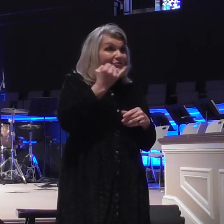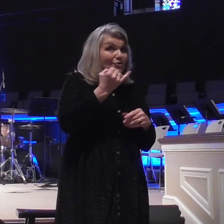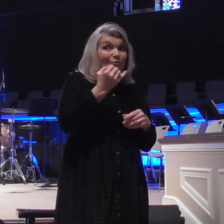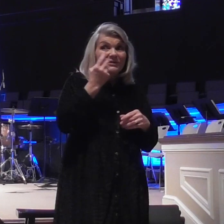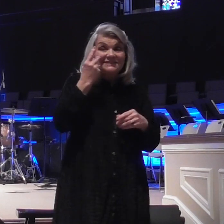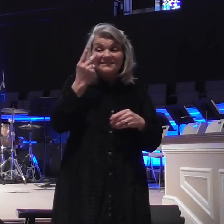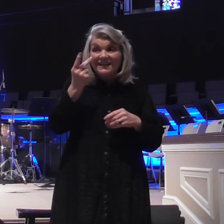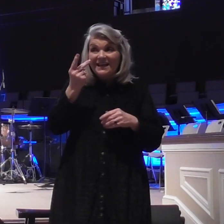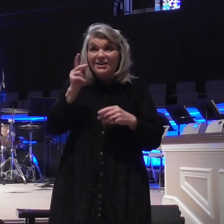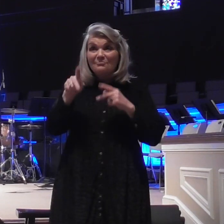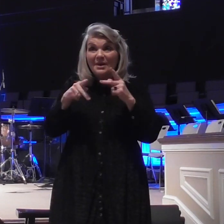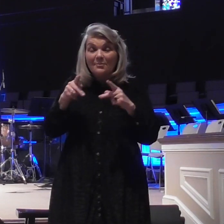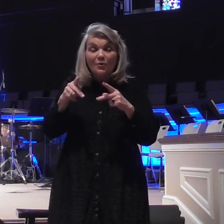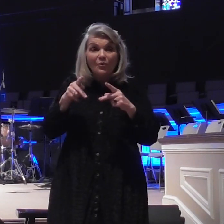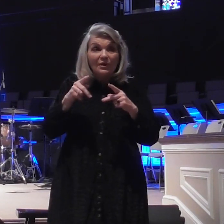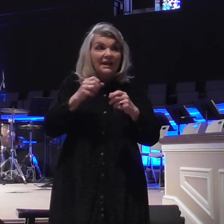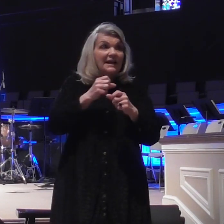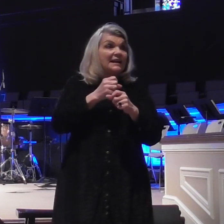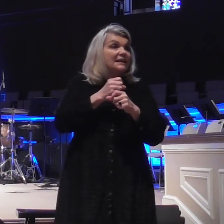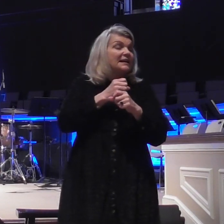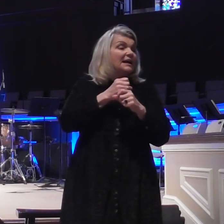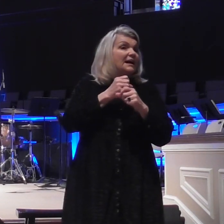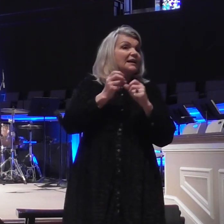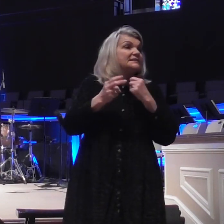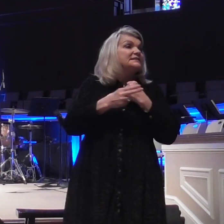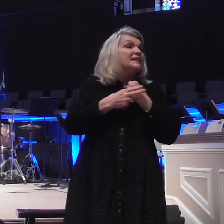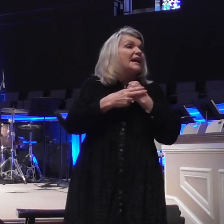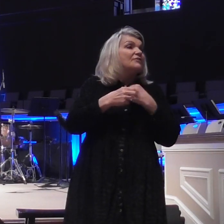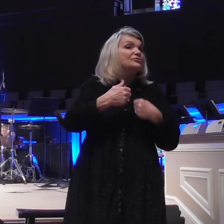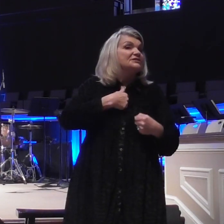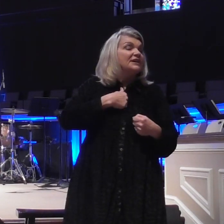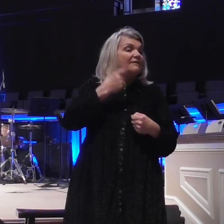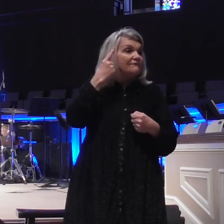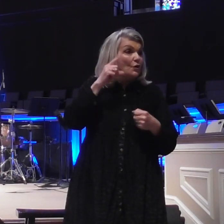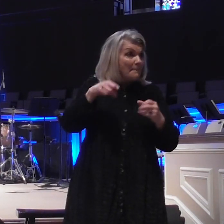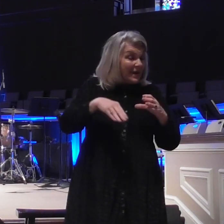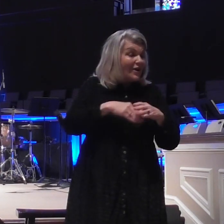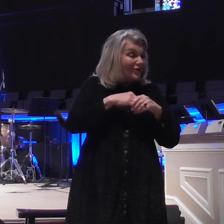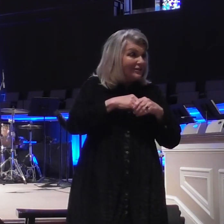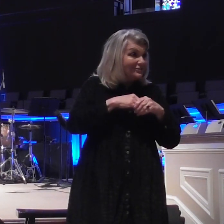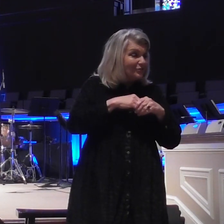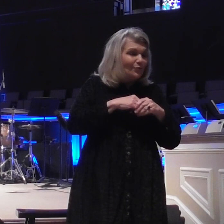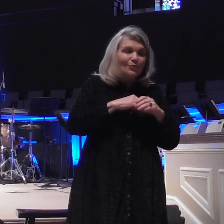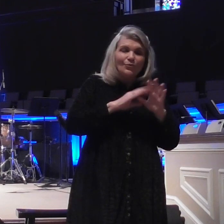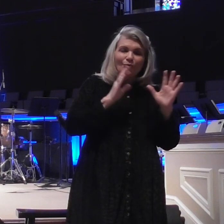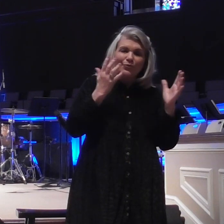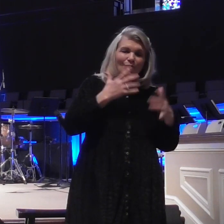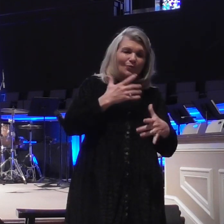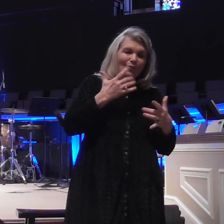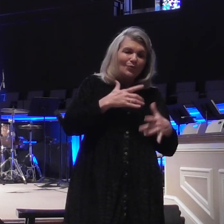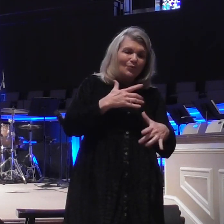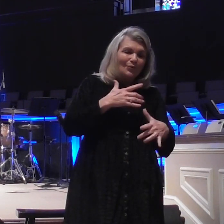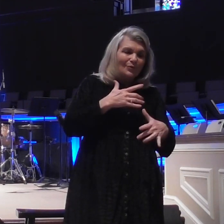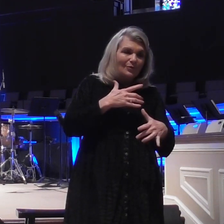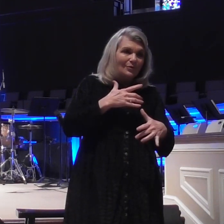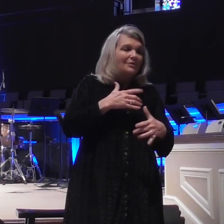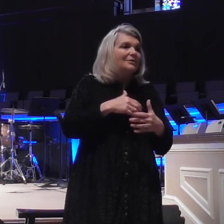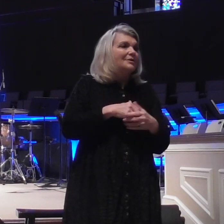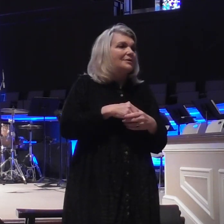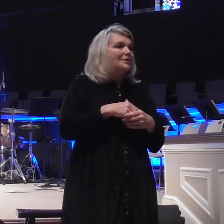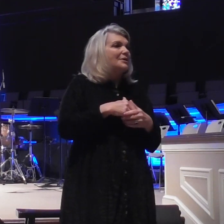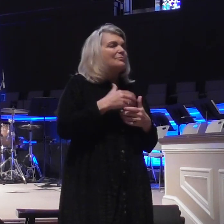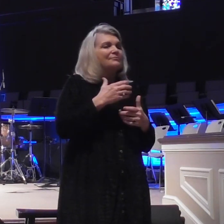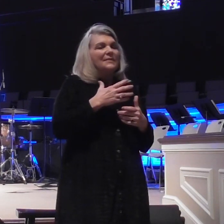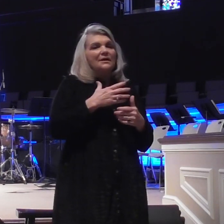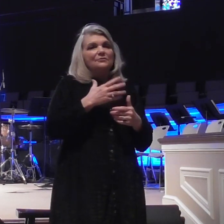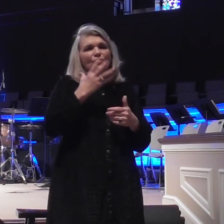opposite. But show me the people who were engaged in unbiblical sexual behavior. They have all the other bad